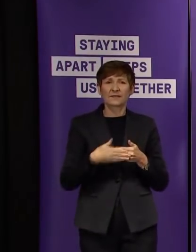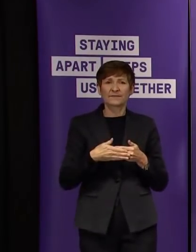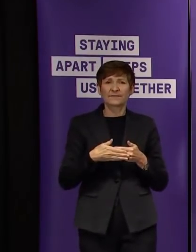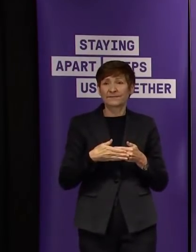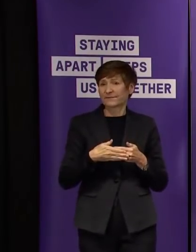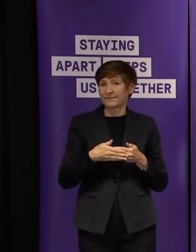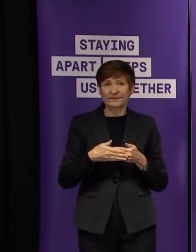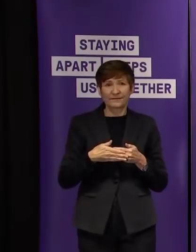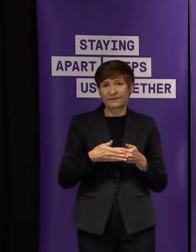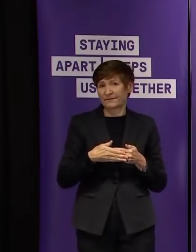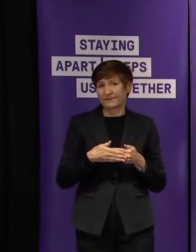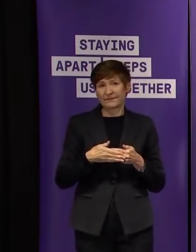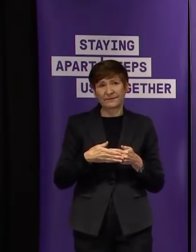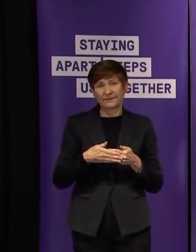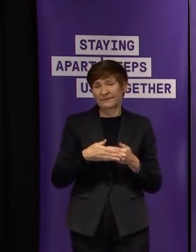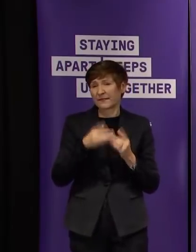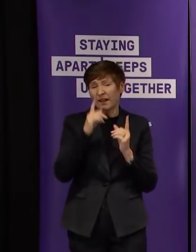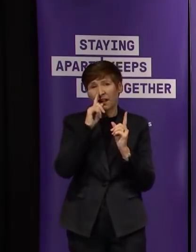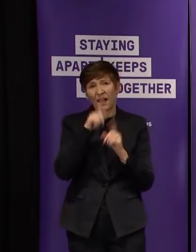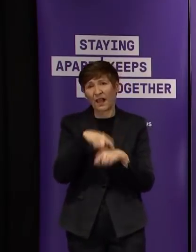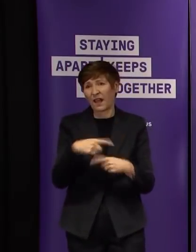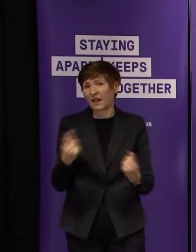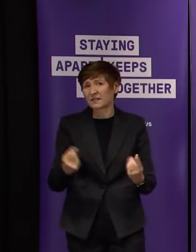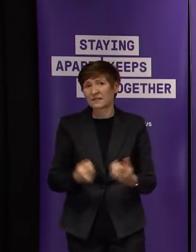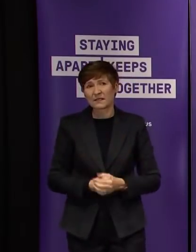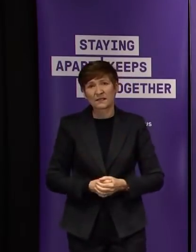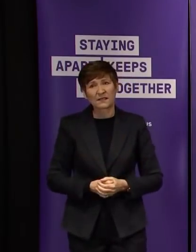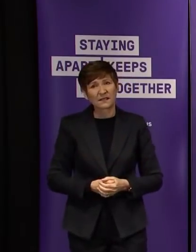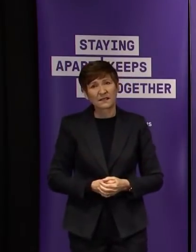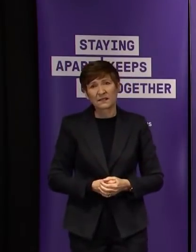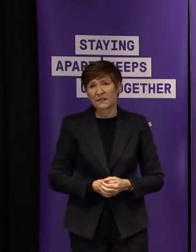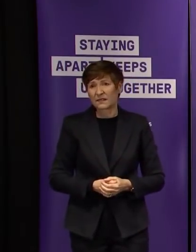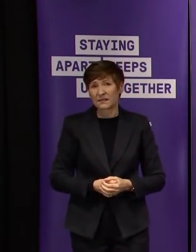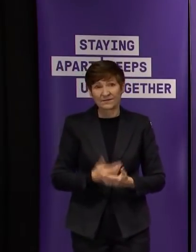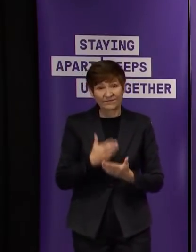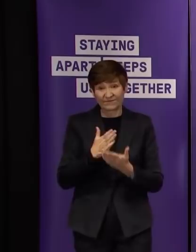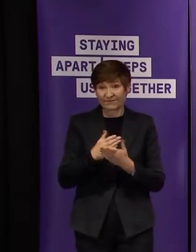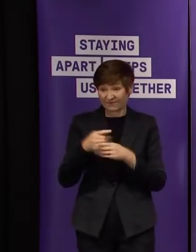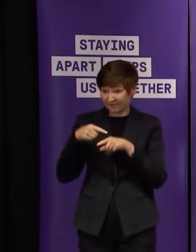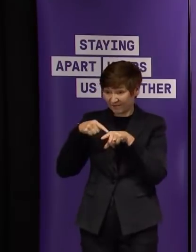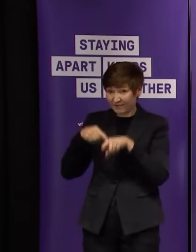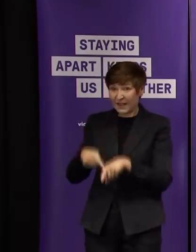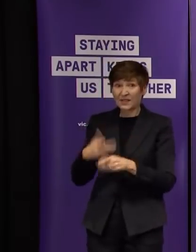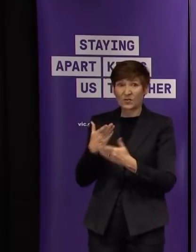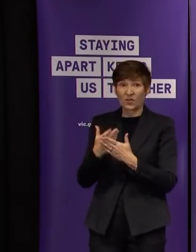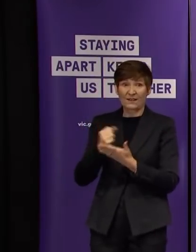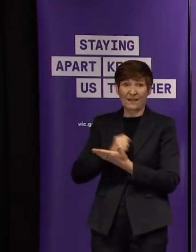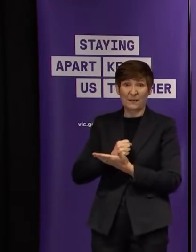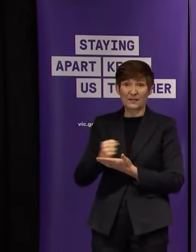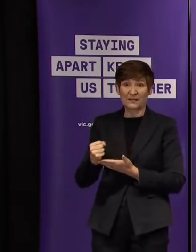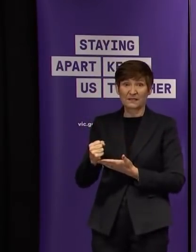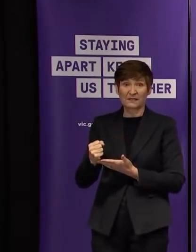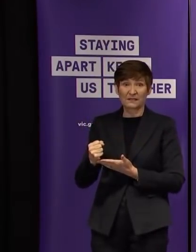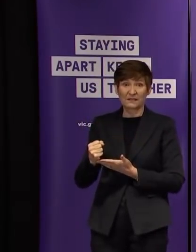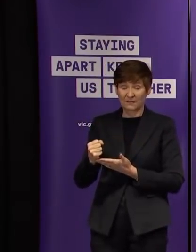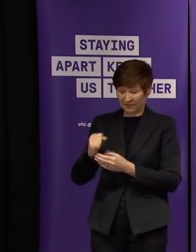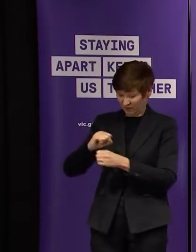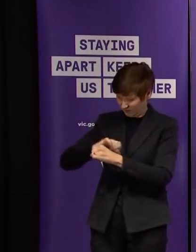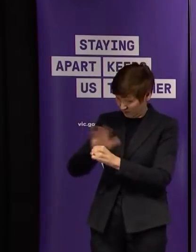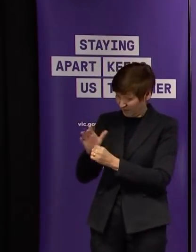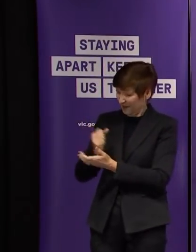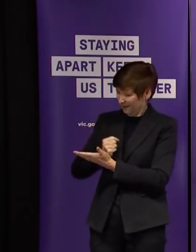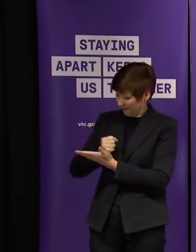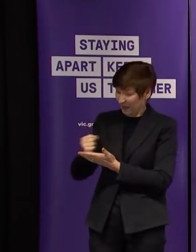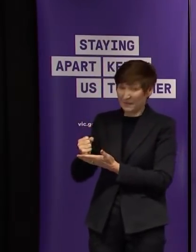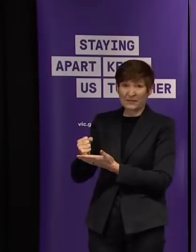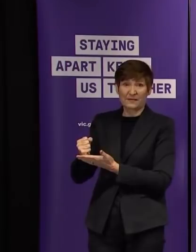when the data is so clear, when the analysis and the advice is so clear, you've only got one